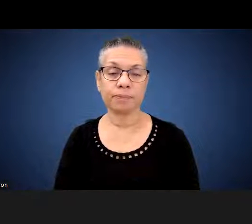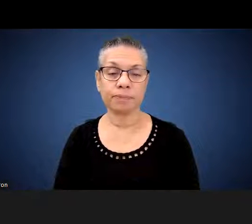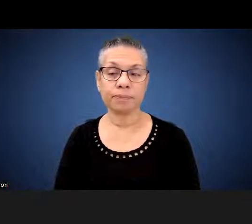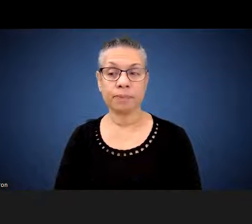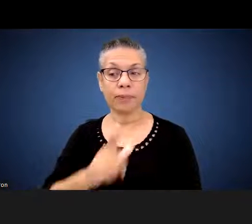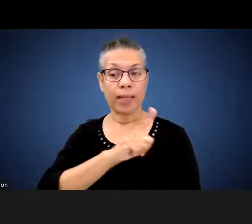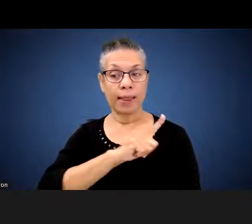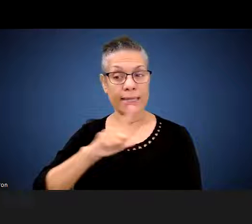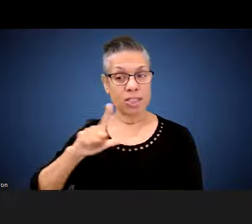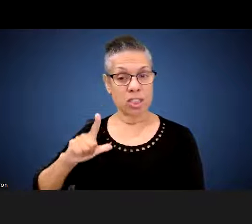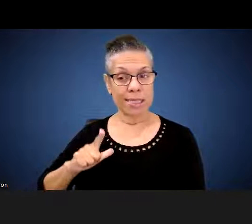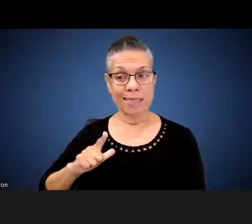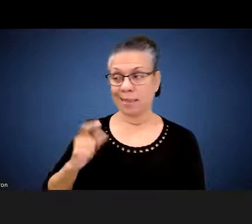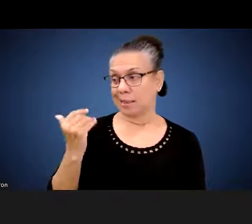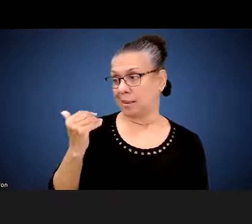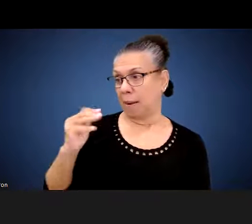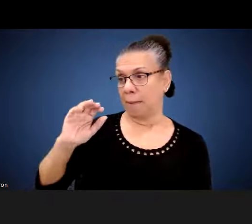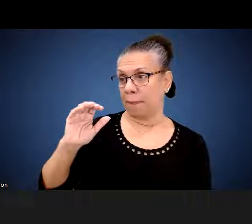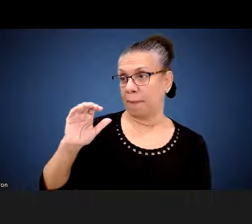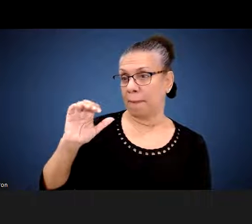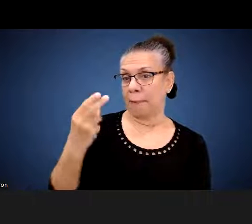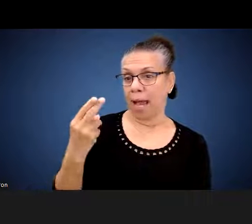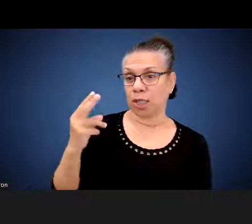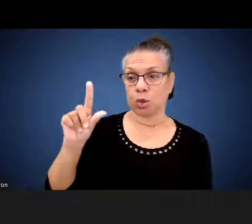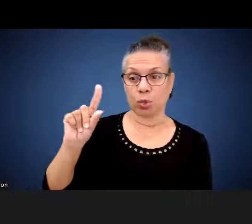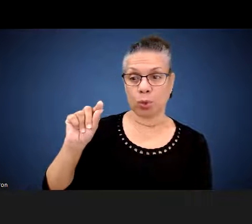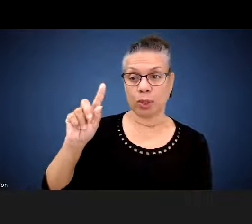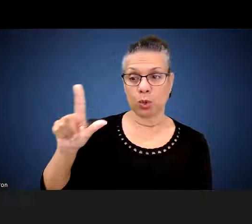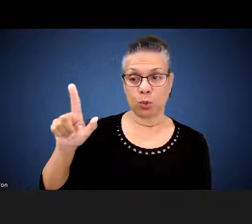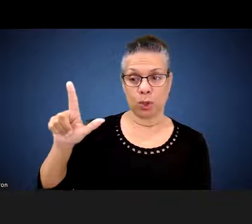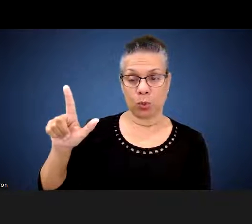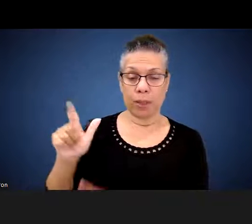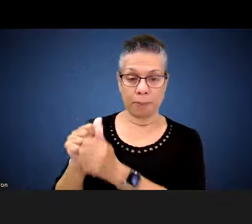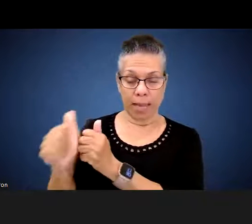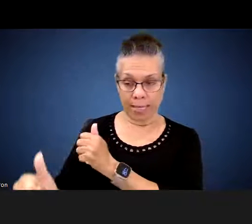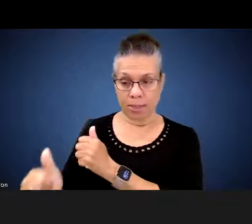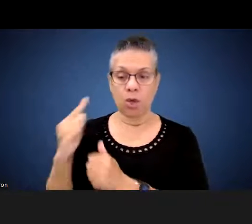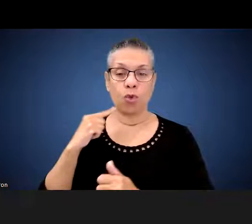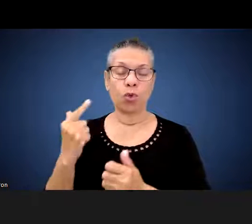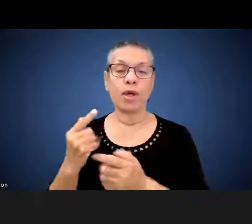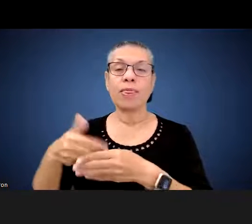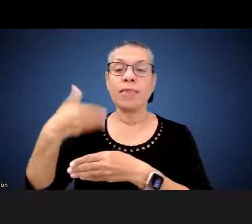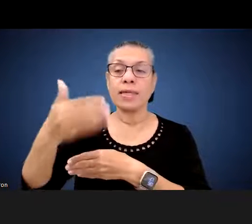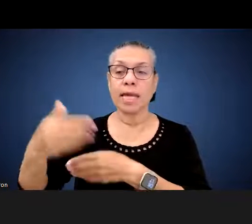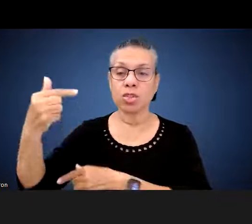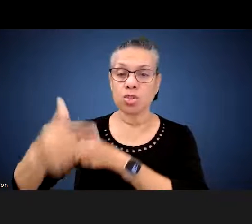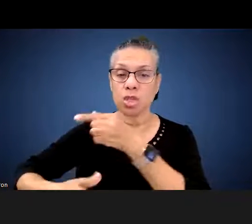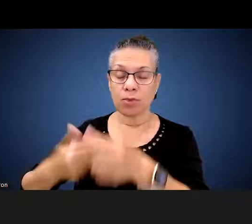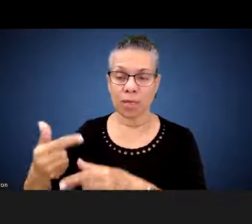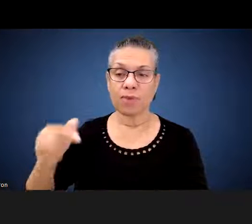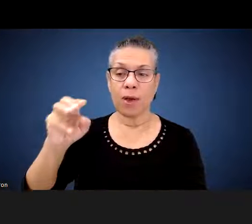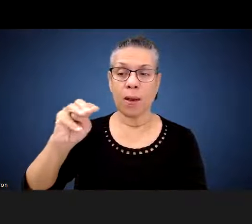Legislation that passed in March 2021, an act creating a next generation roadmap for the